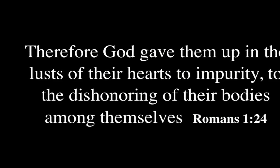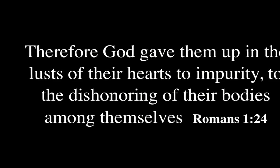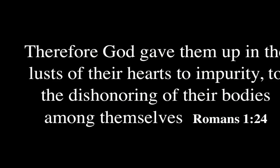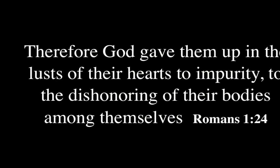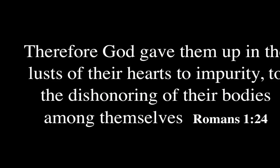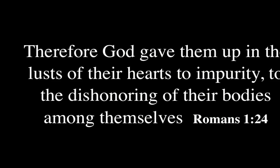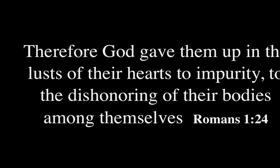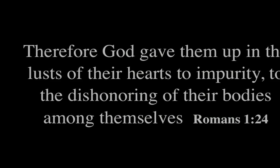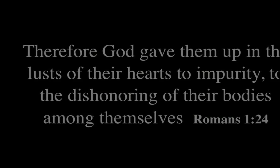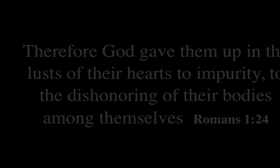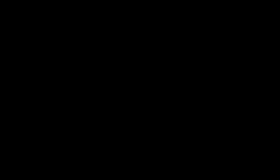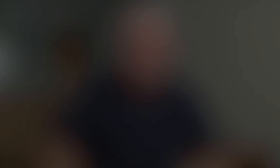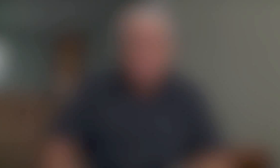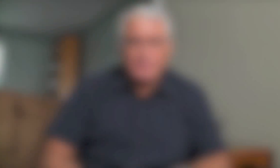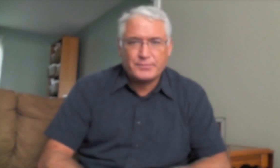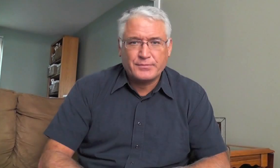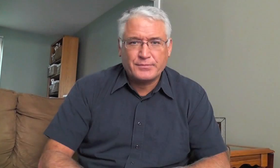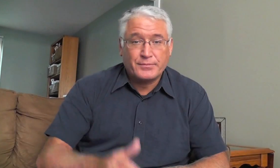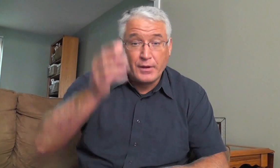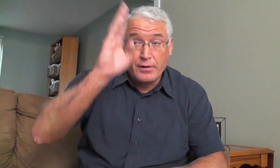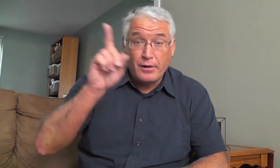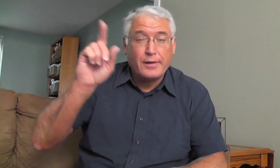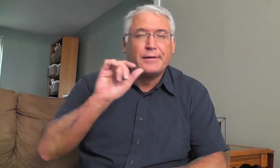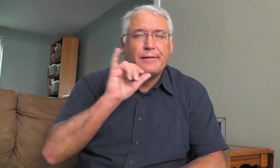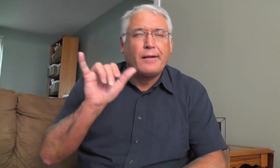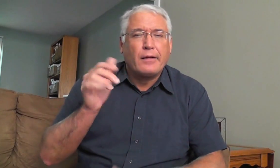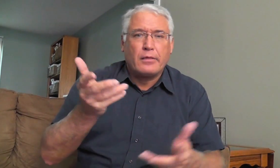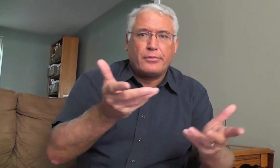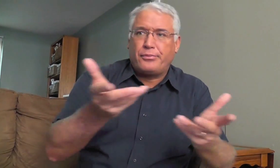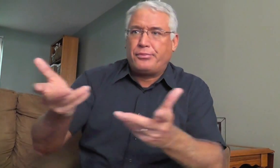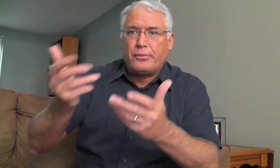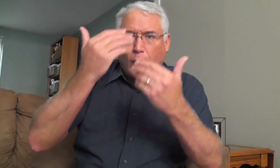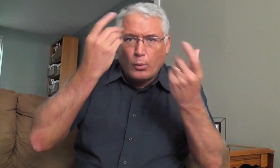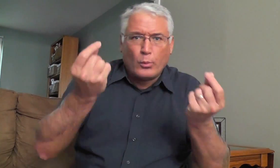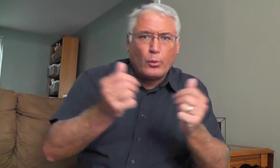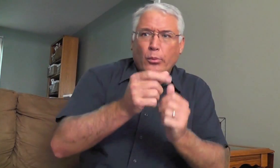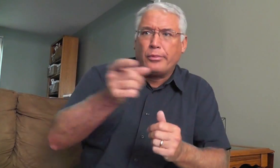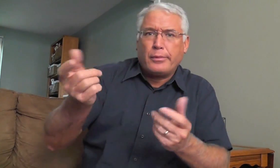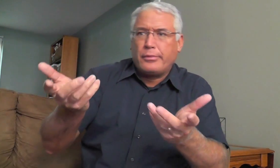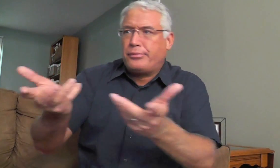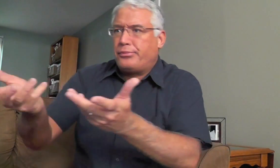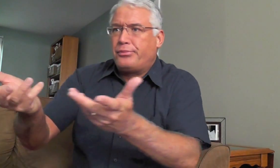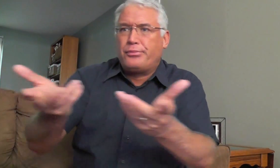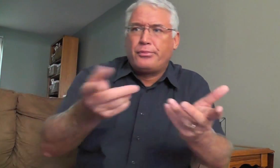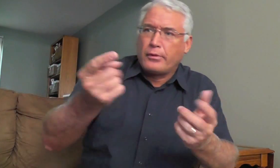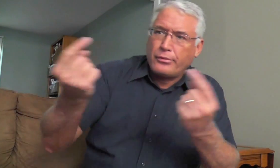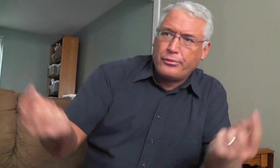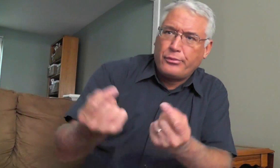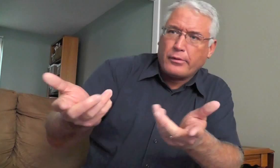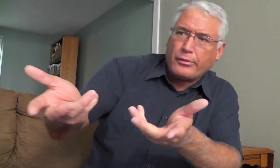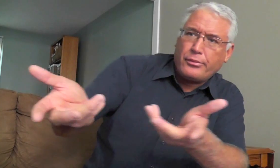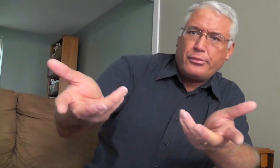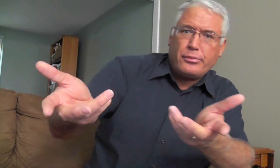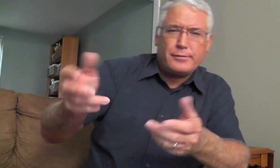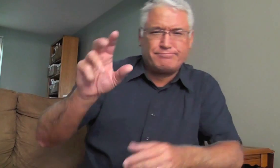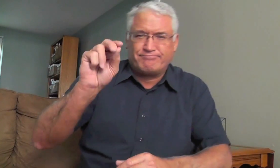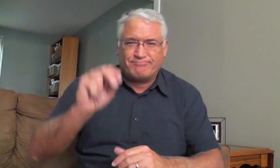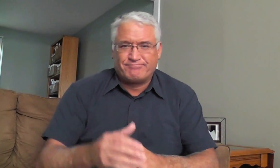among themselves. It's not like God is just helpless and doesn't know what to do, so he lets them go on